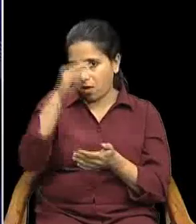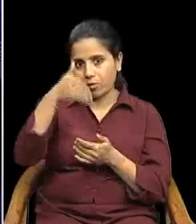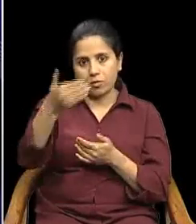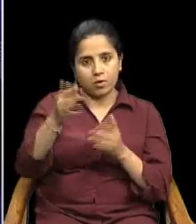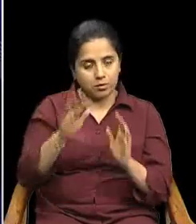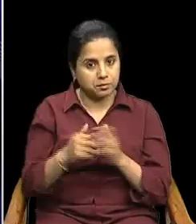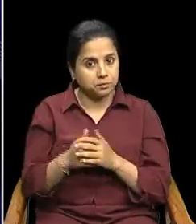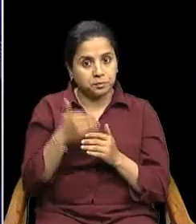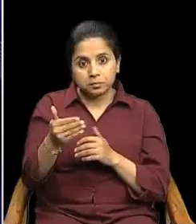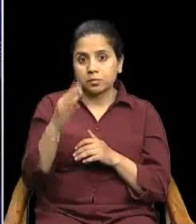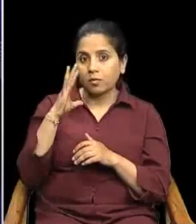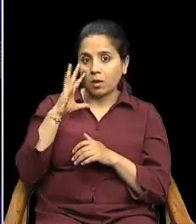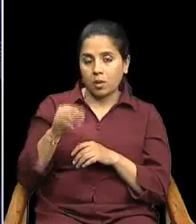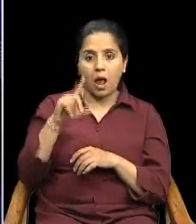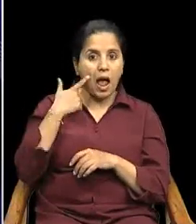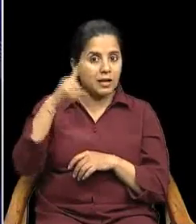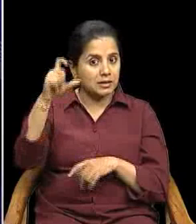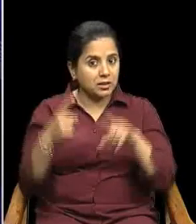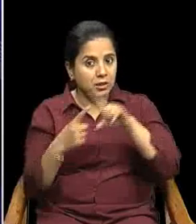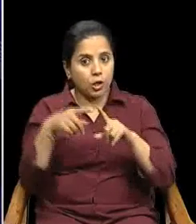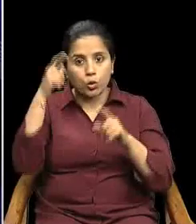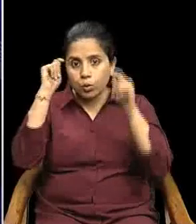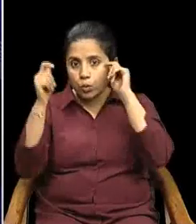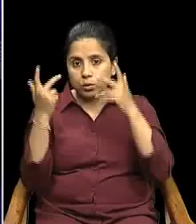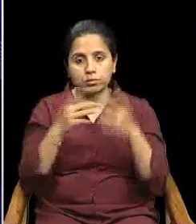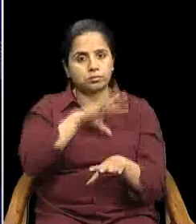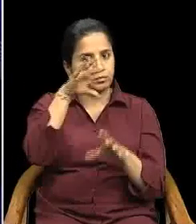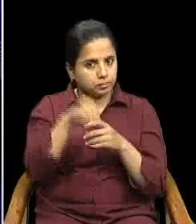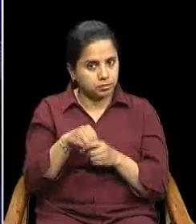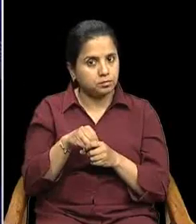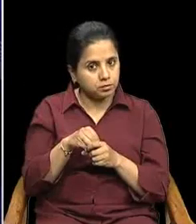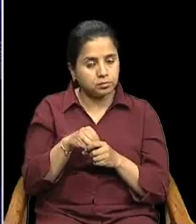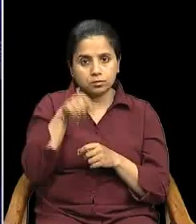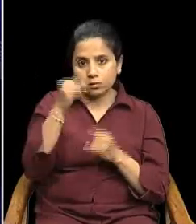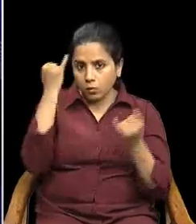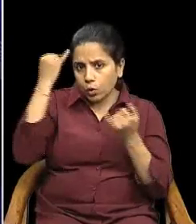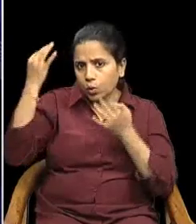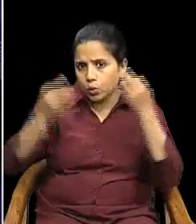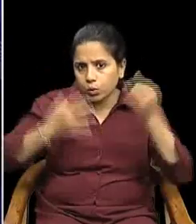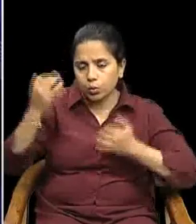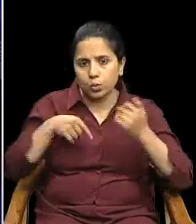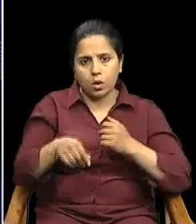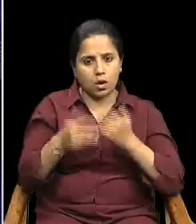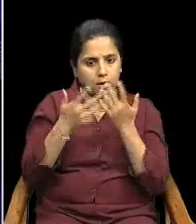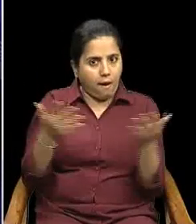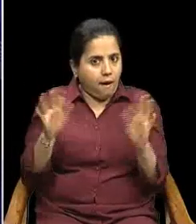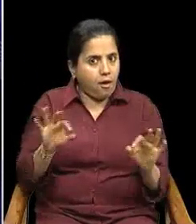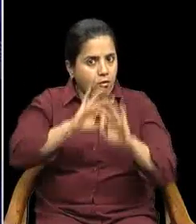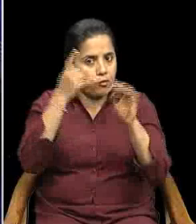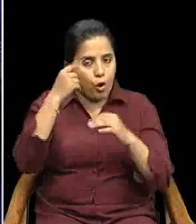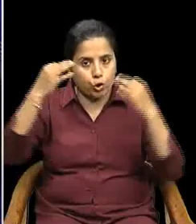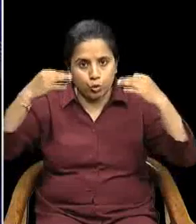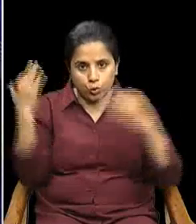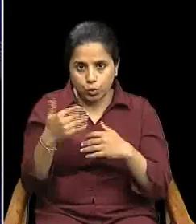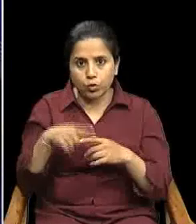The next important ICT role is engaged. Innovative and equipped for new